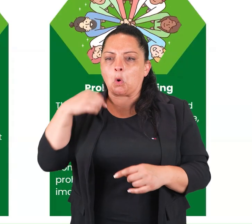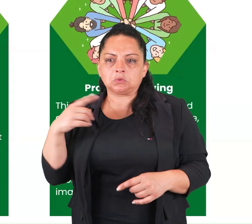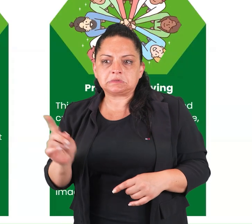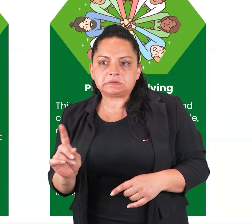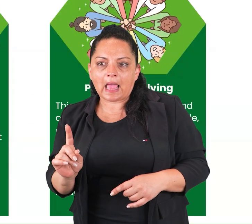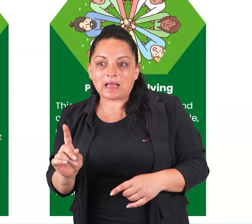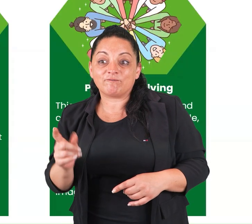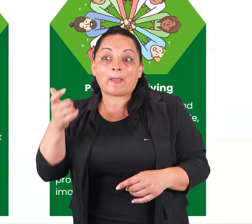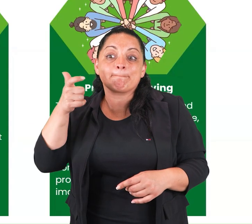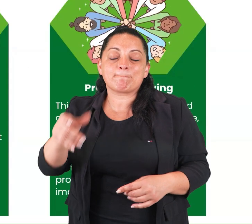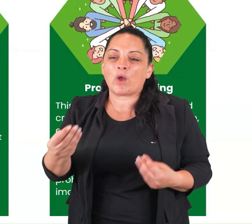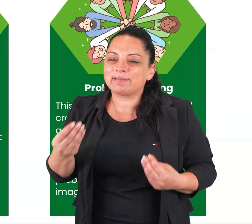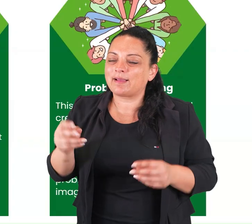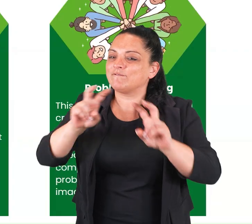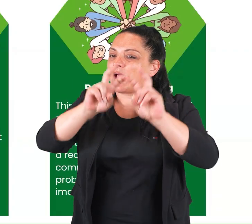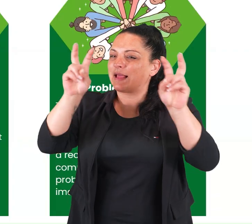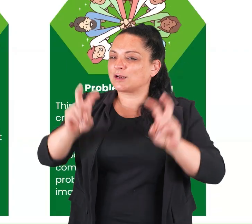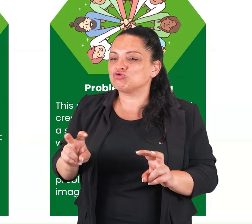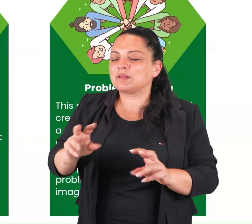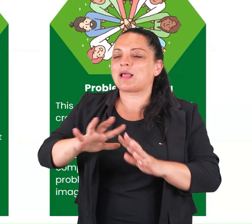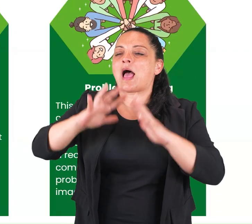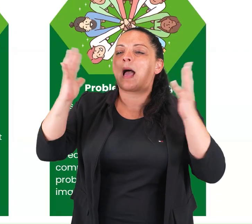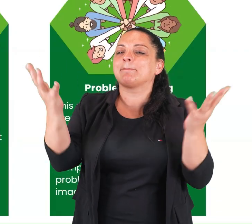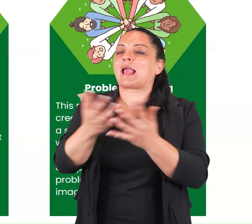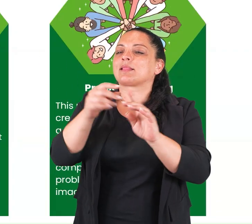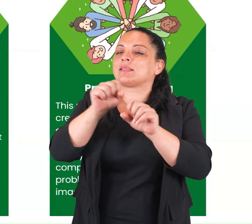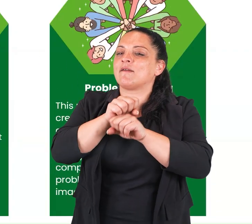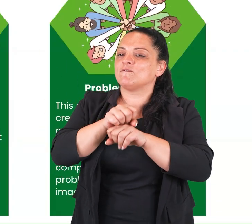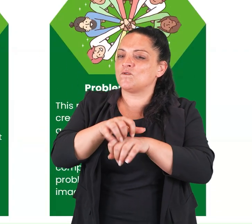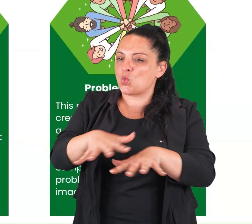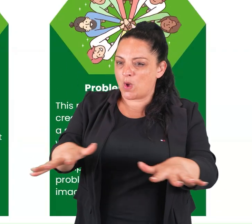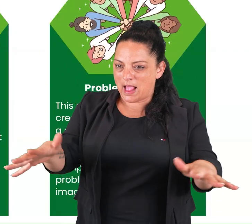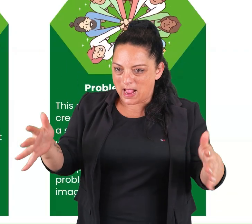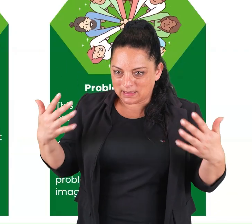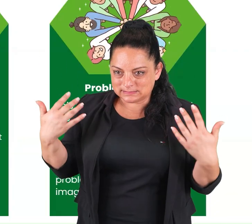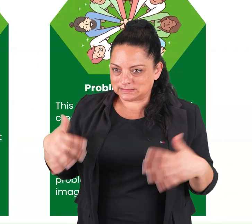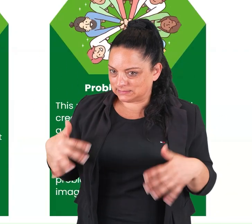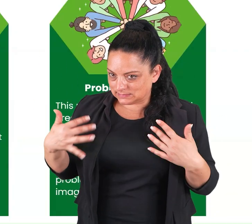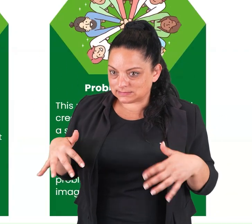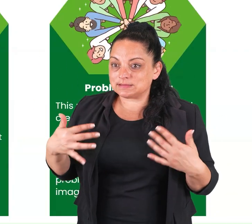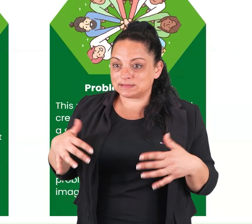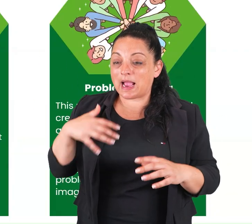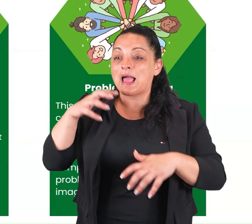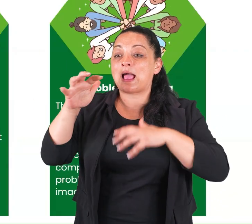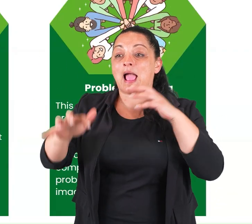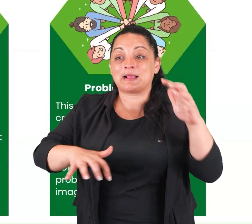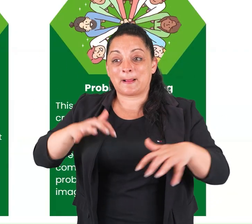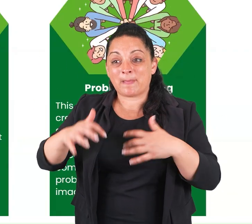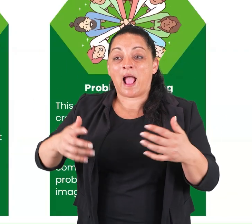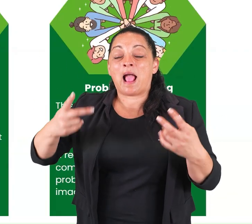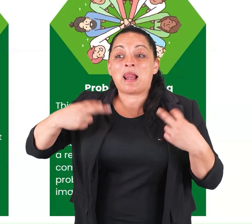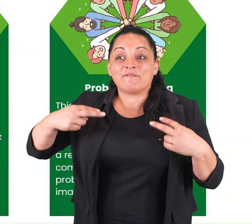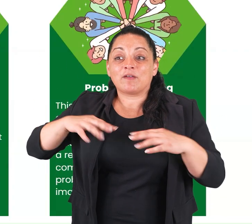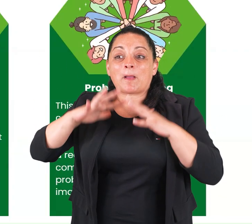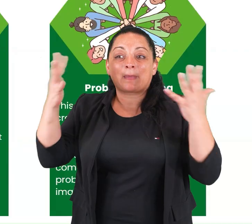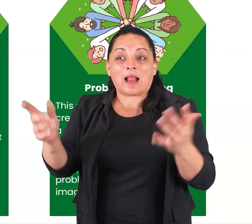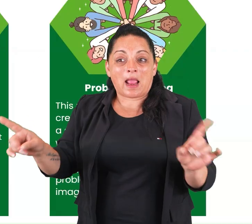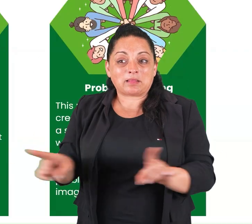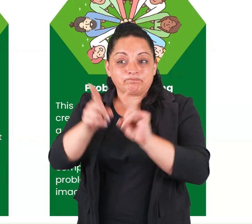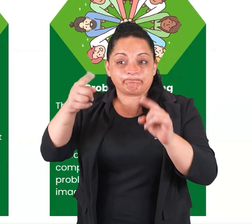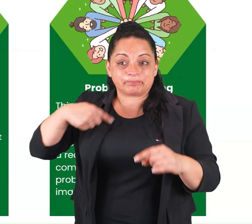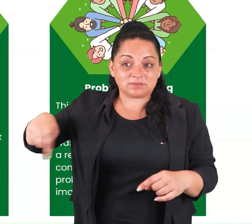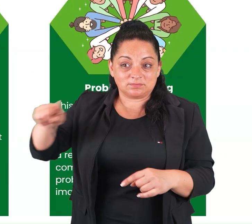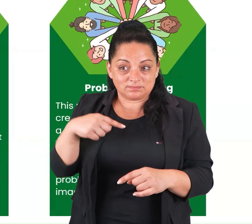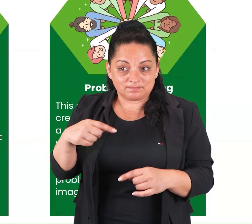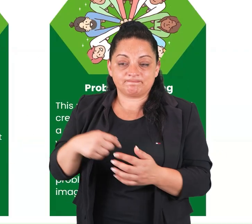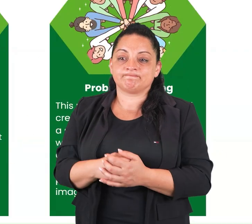use electricity when it's not needed, that this electricity is affecting the environment and the animals that